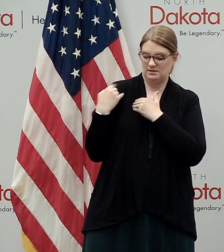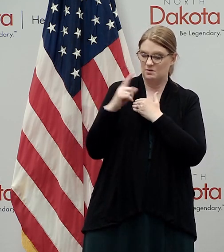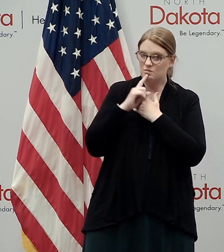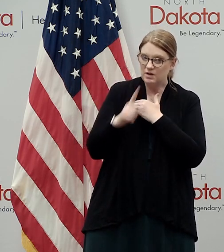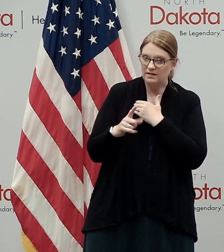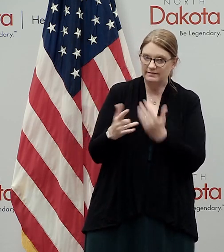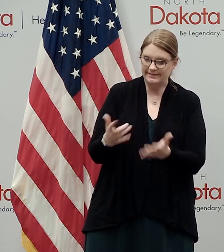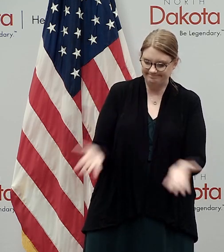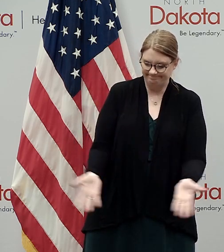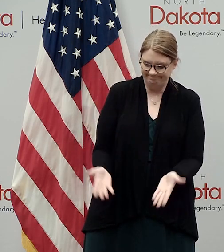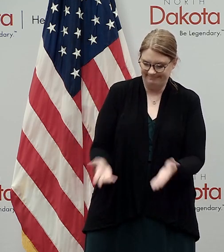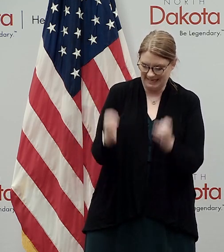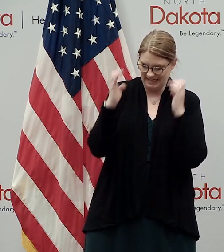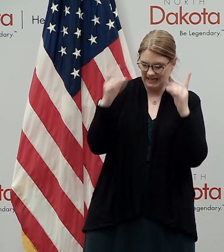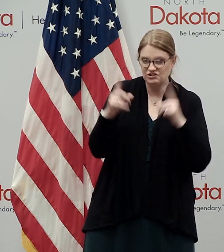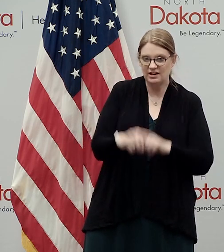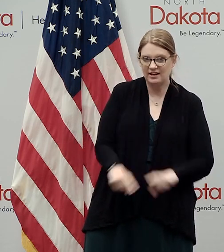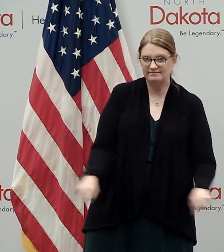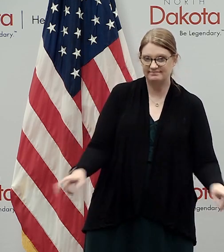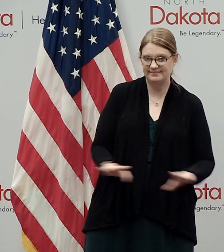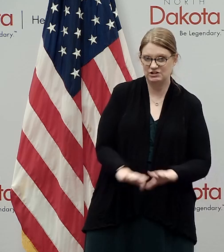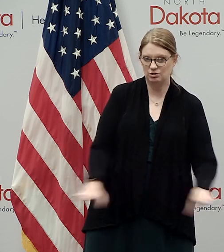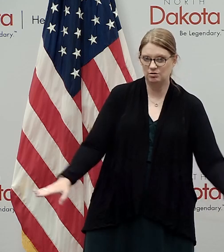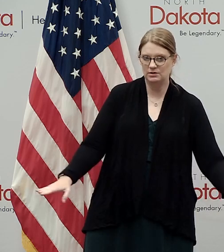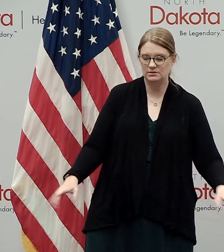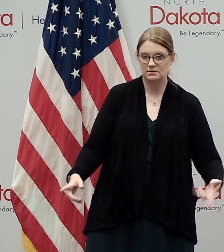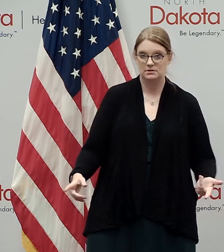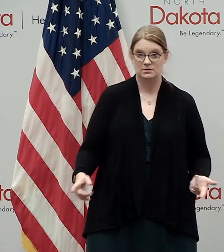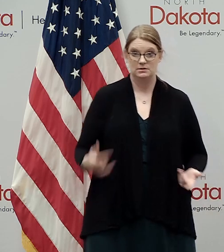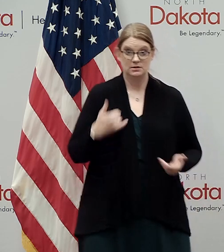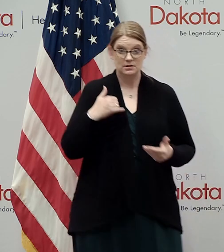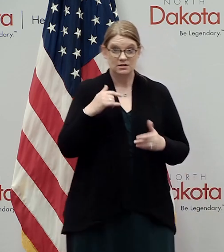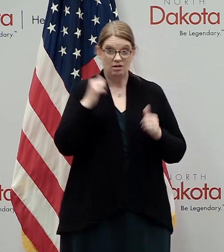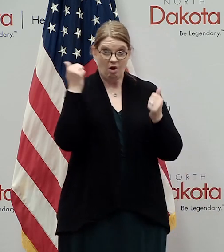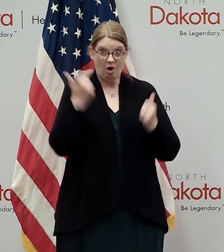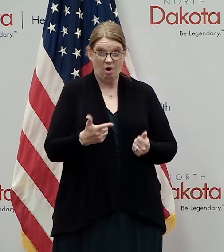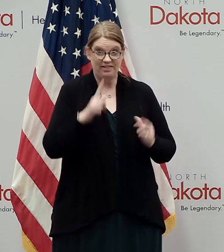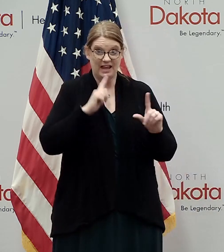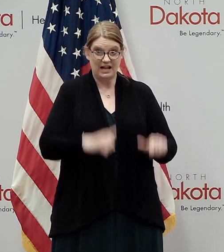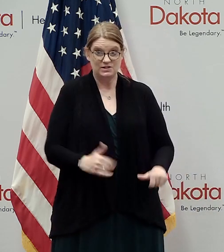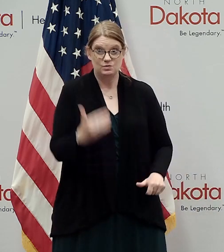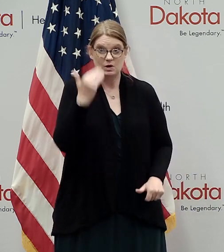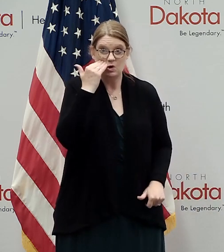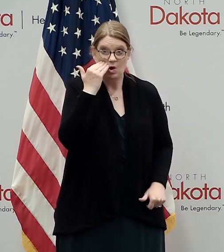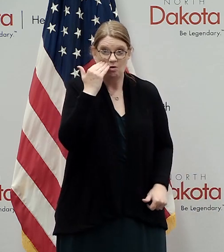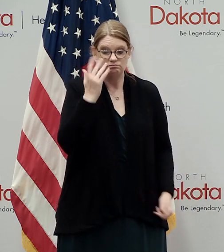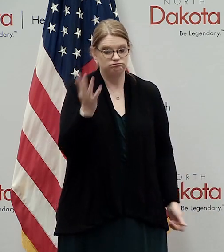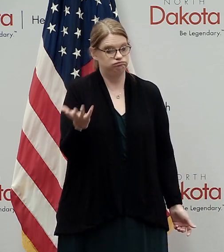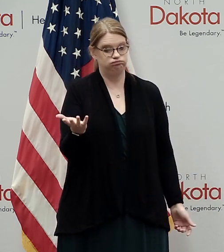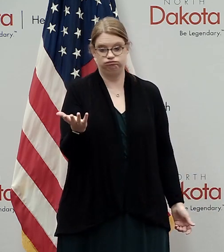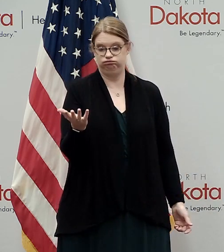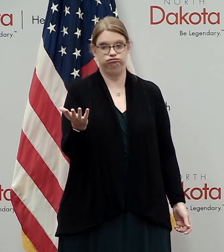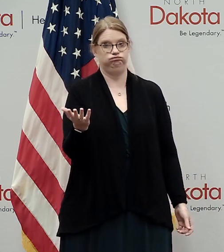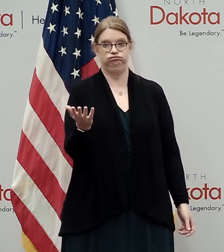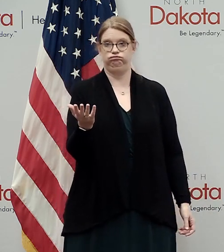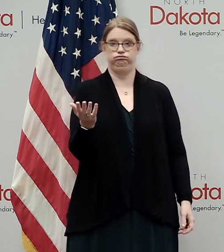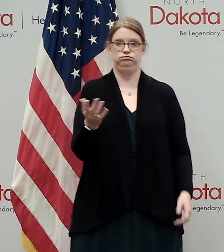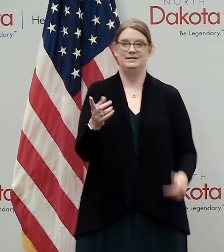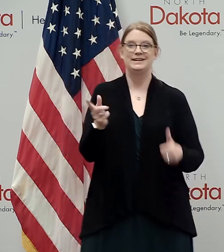Dakota. We don't know all the answers. As we said, this is the first time that we've